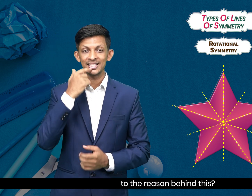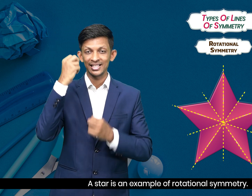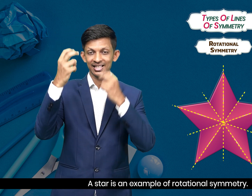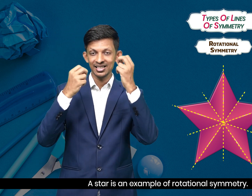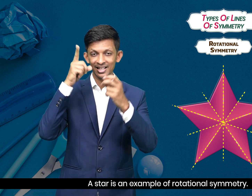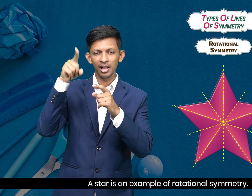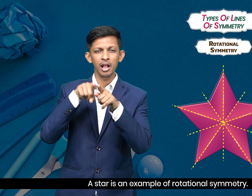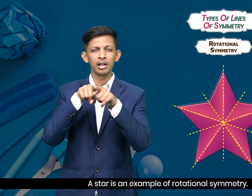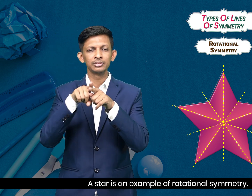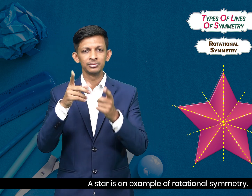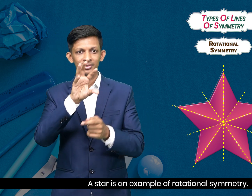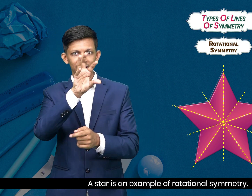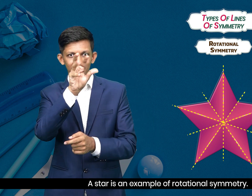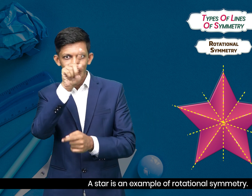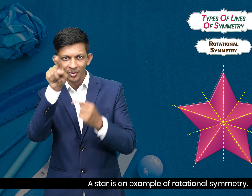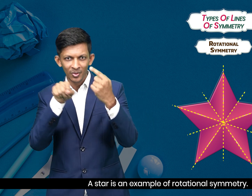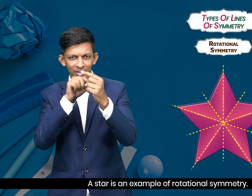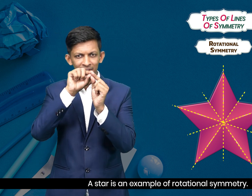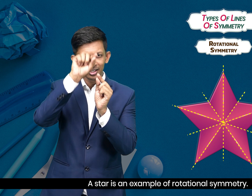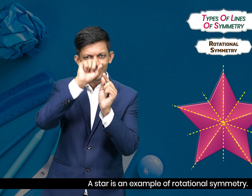A star is an example of rotational symmetry.